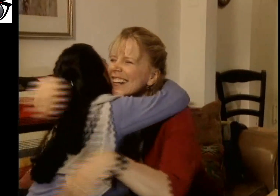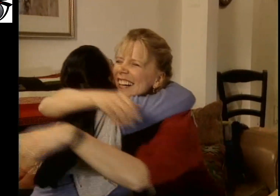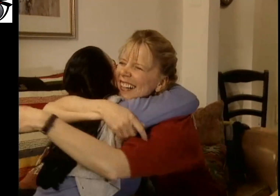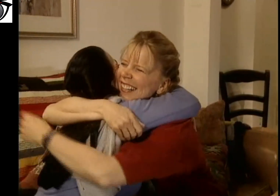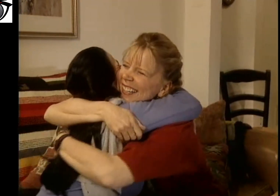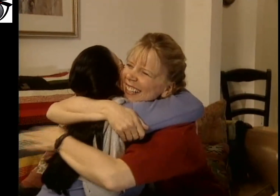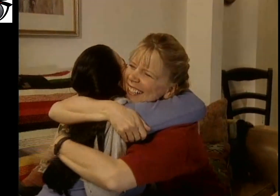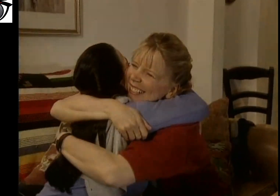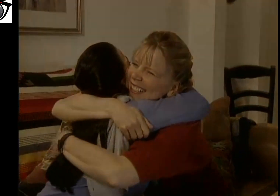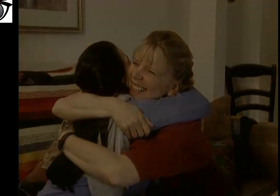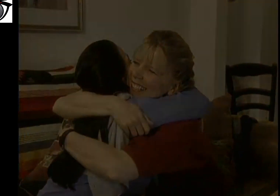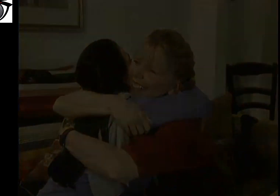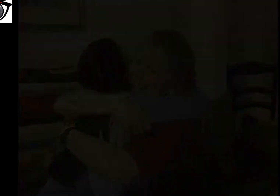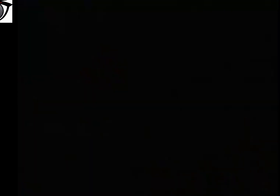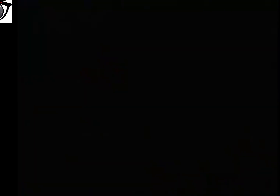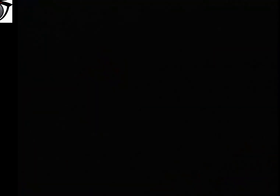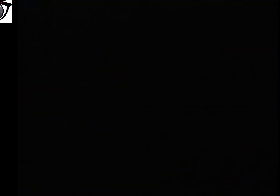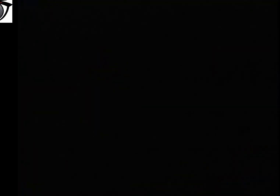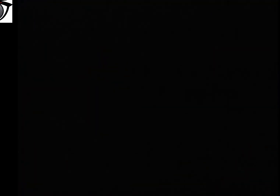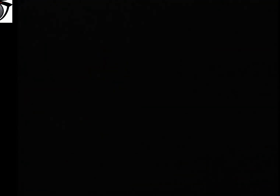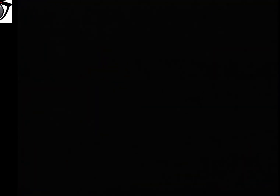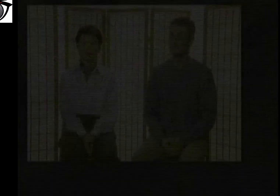time. Thank you.